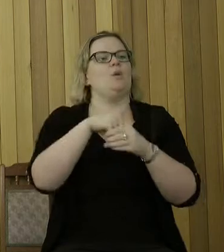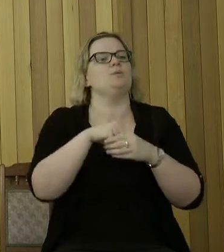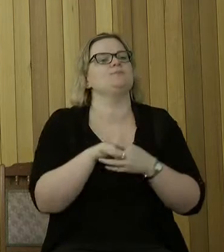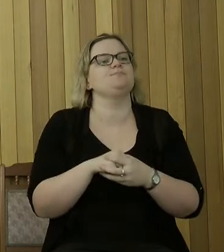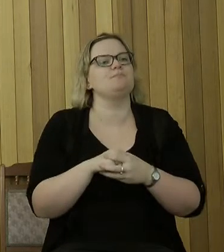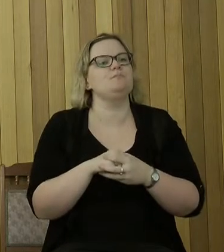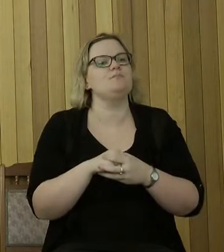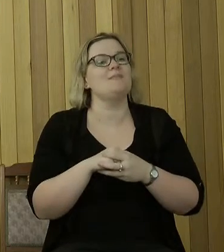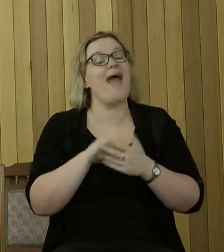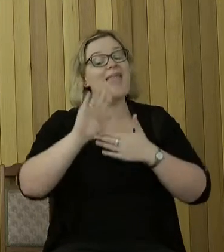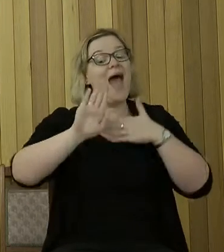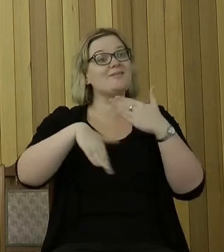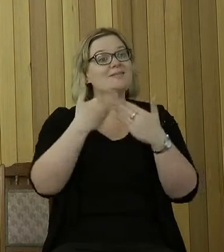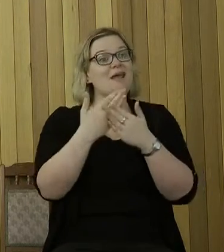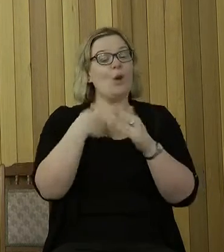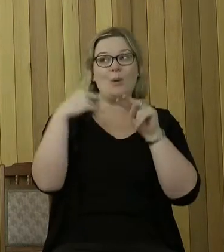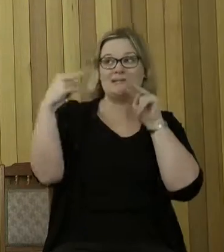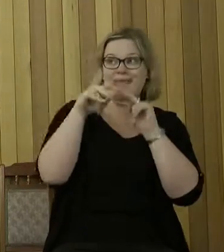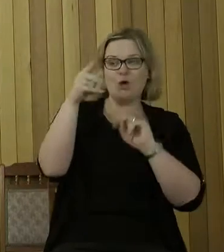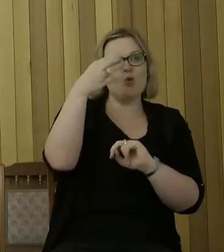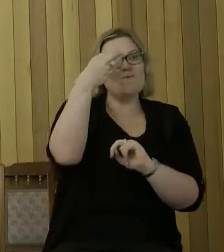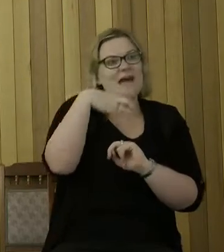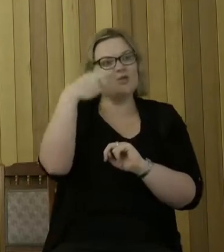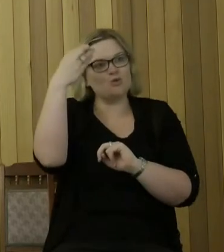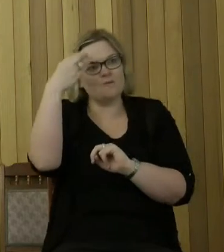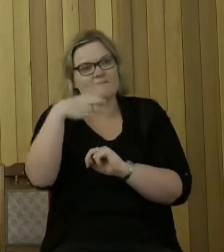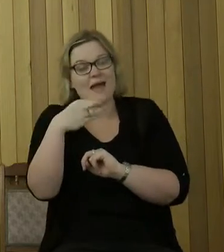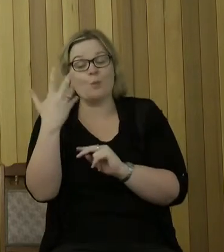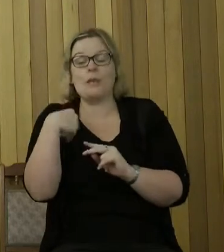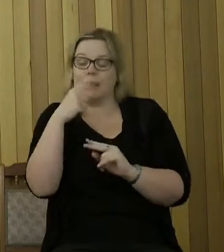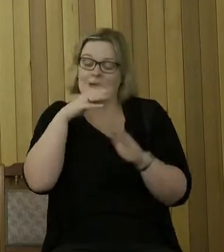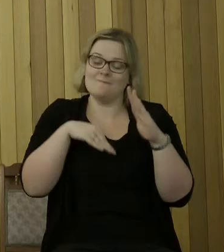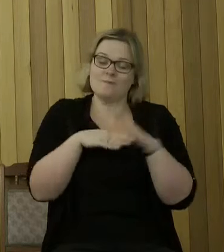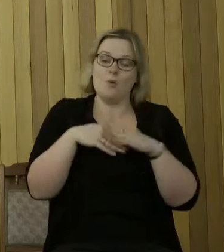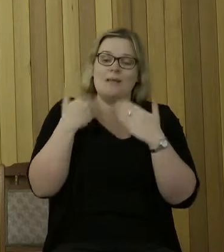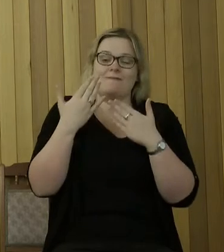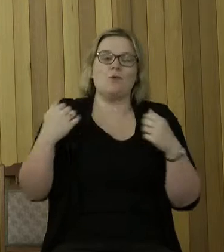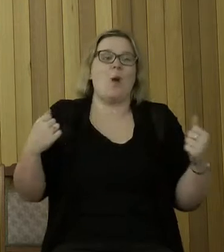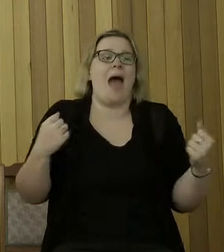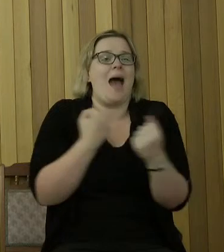And until we see you face to face, we can give you a hug and we can just